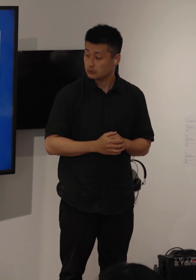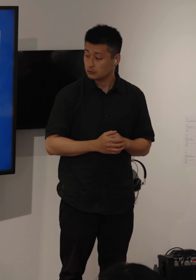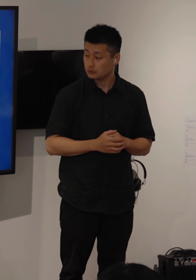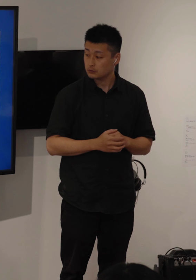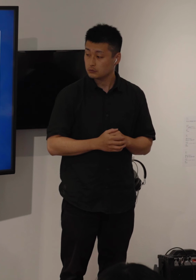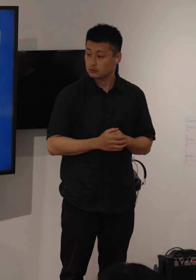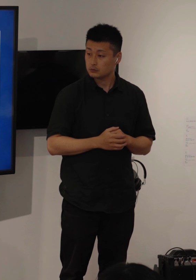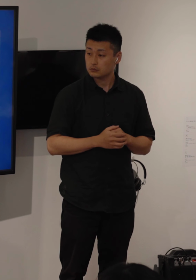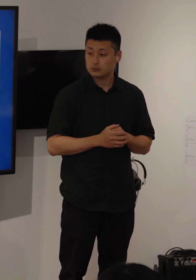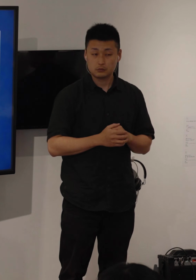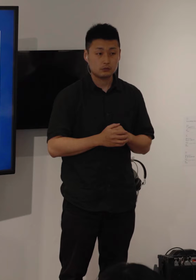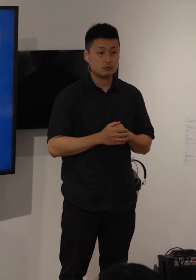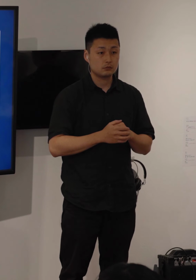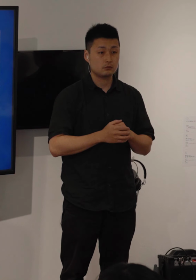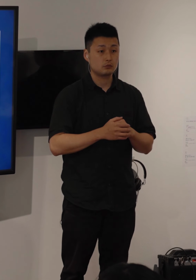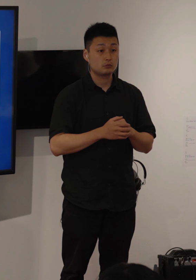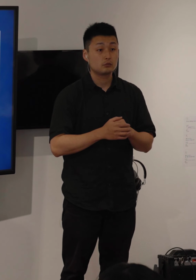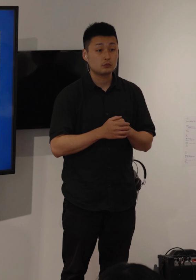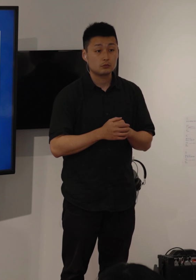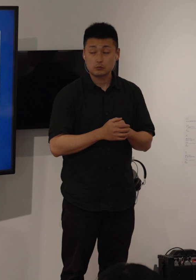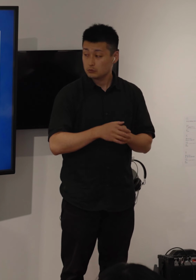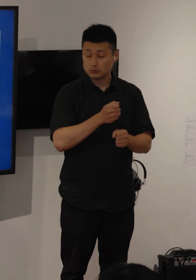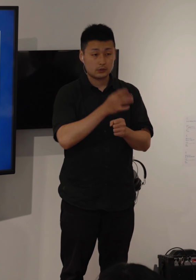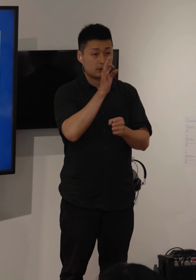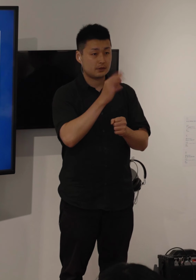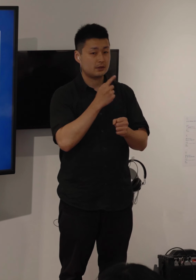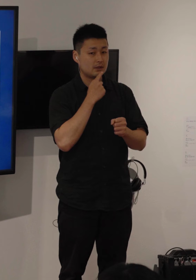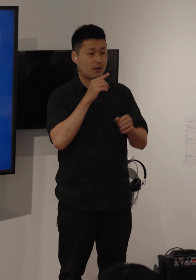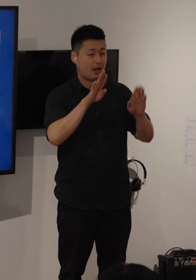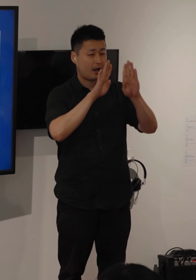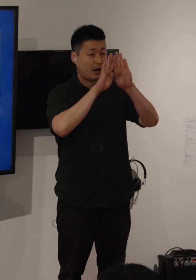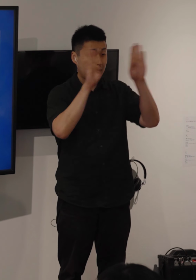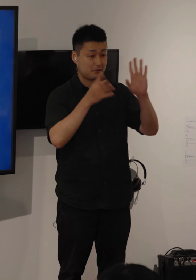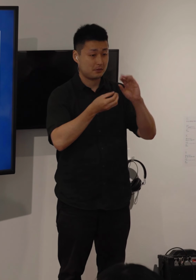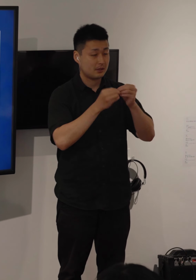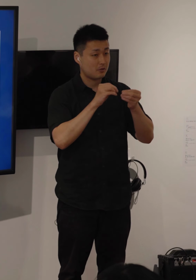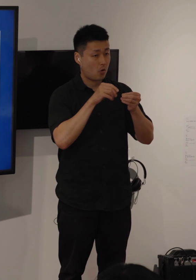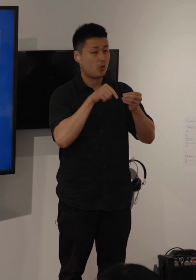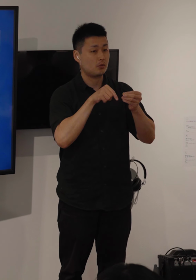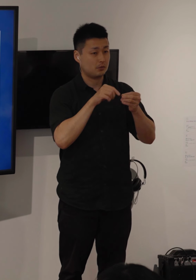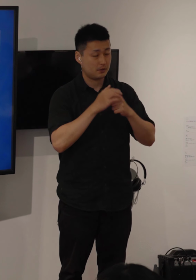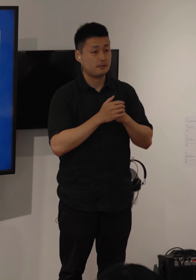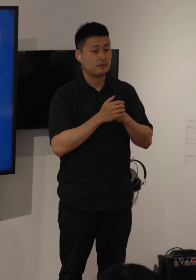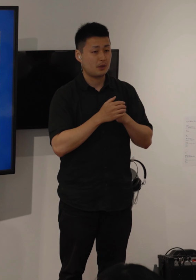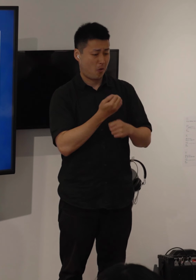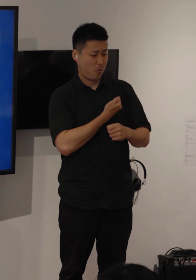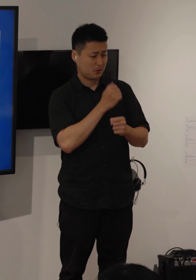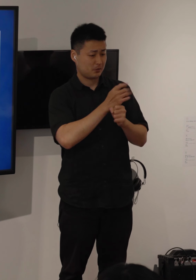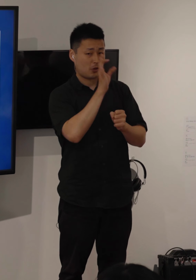interesting Naina's work is, it's hardly dull, it's the opposite of dull. It couldn't be any brighter or